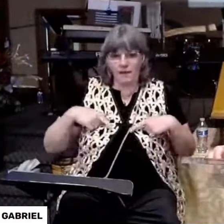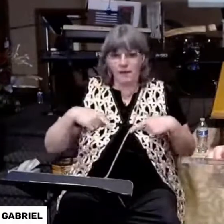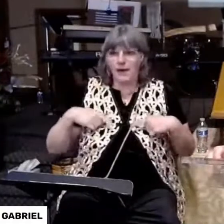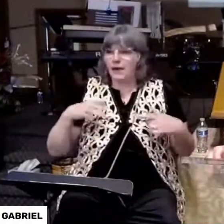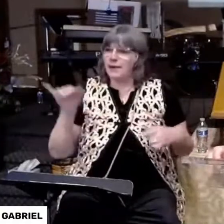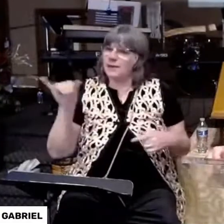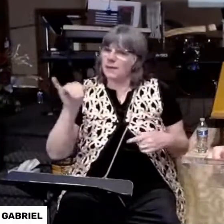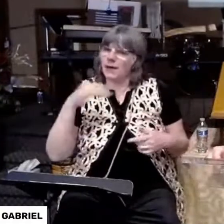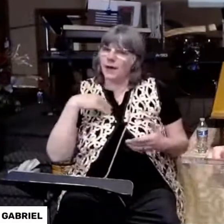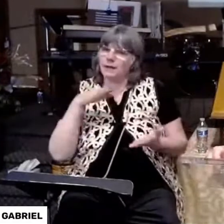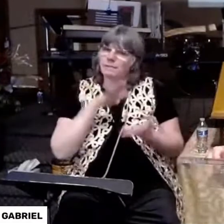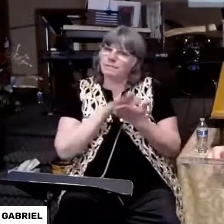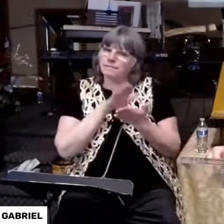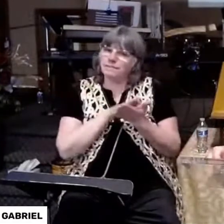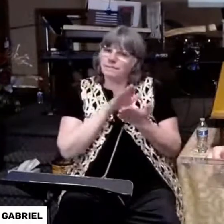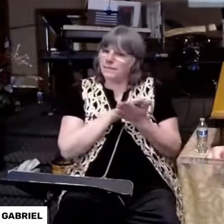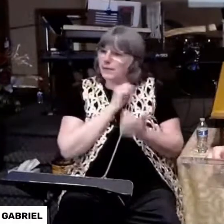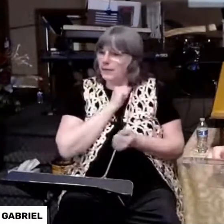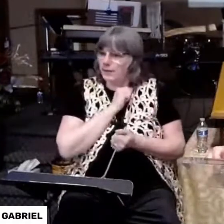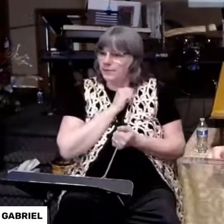we're given problems, tests.